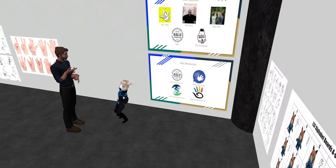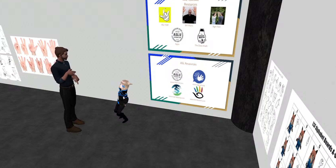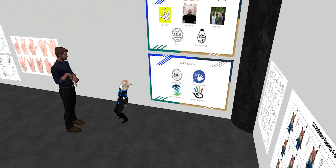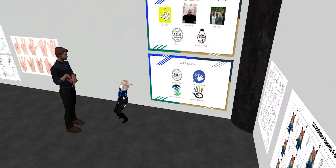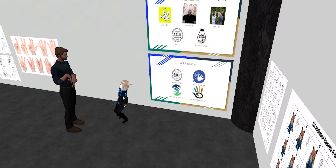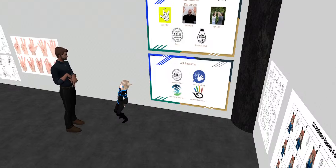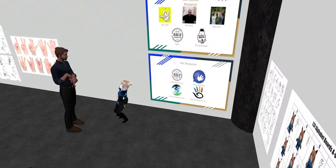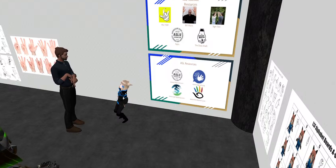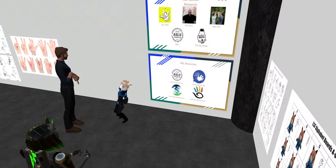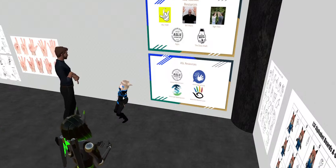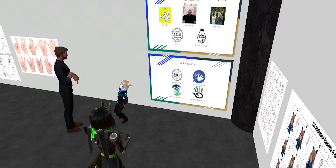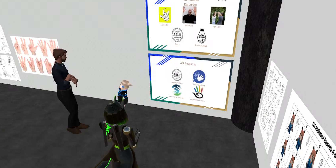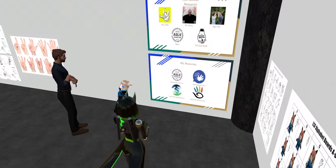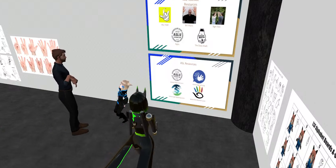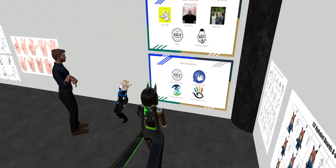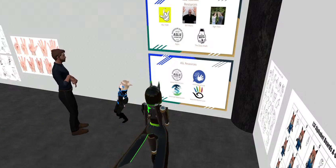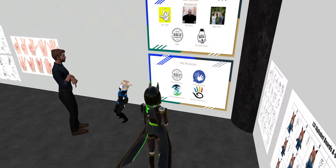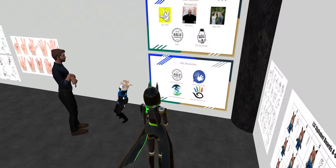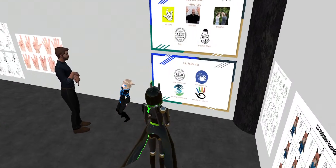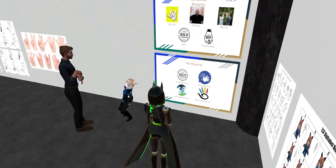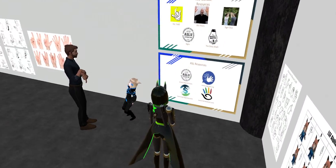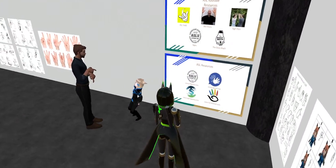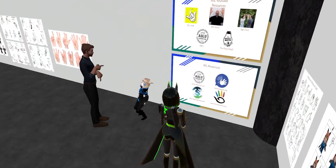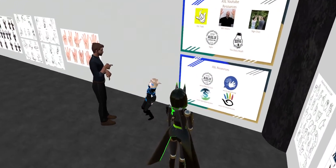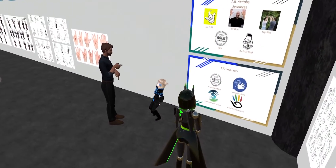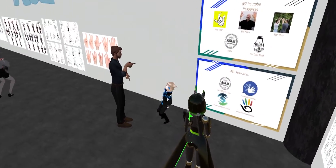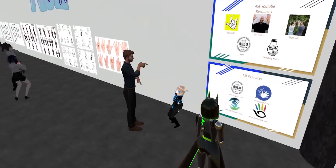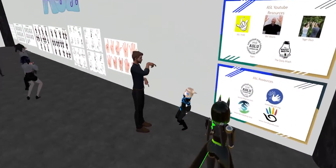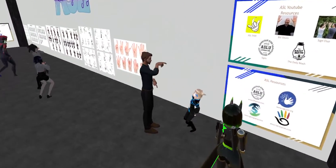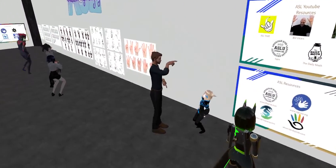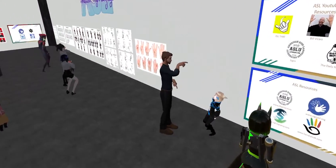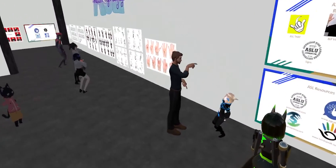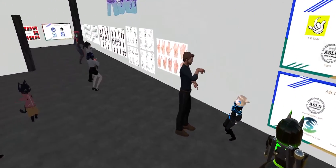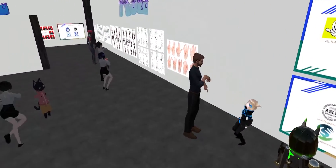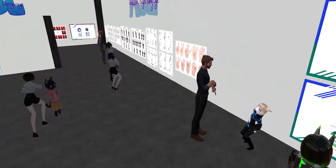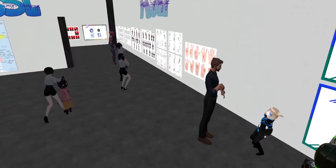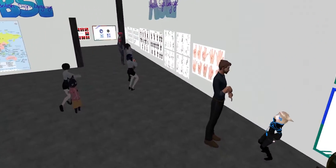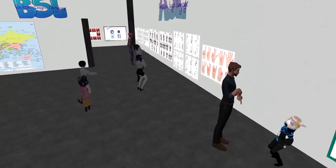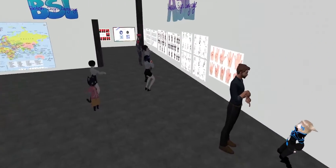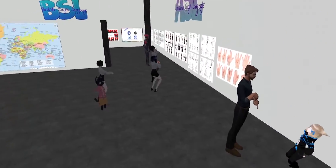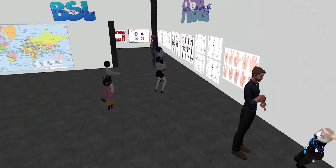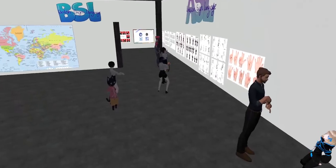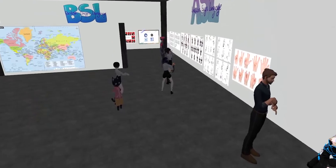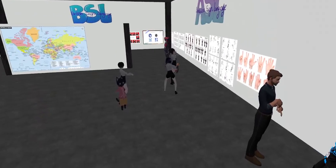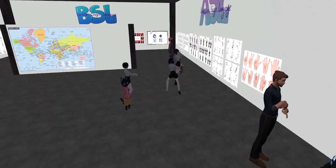I Random haven't fact. seen any of them. Yeah, where I'm friends because he's a family friend. We used to,